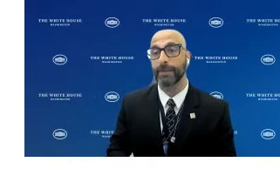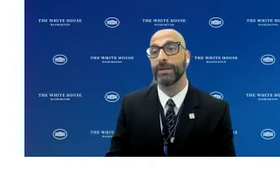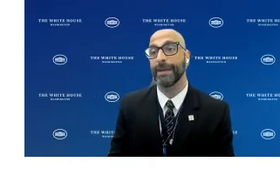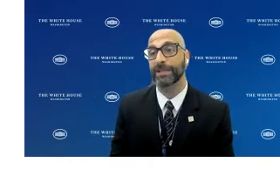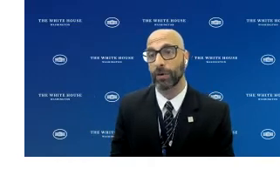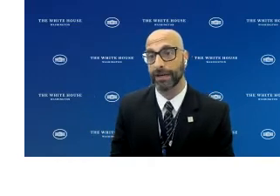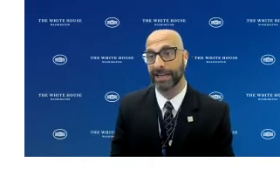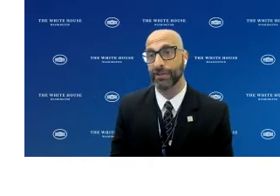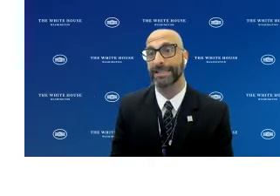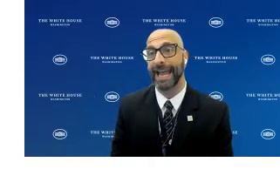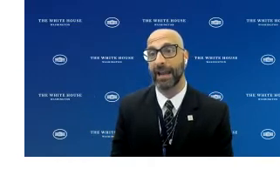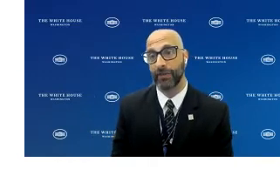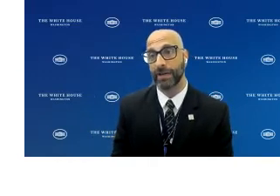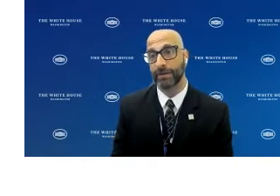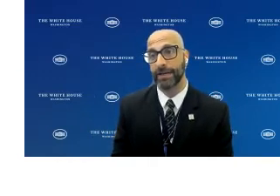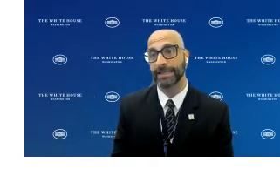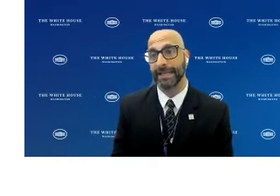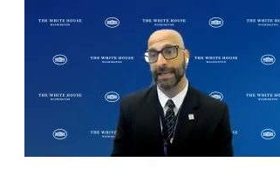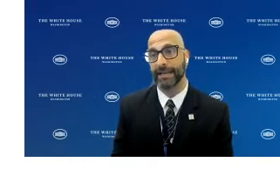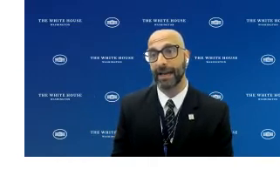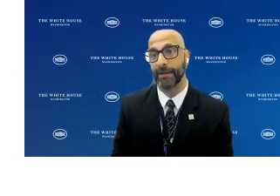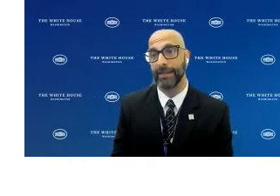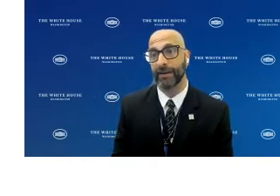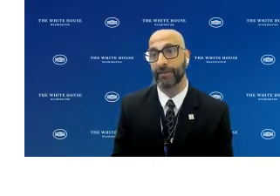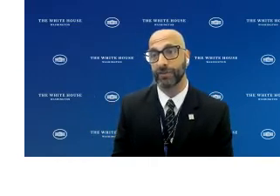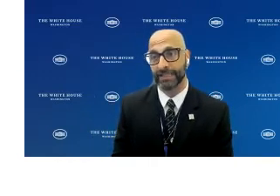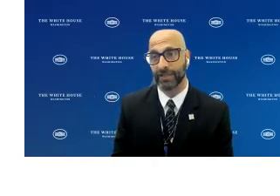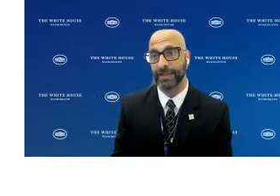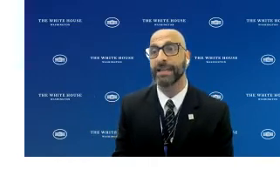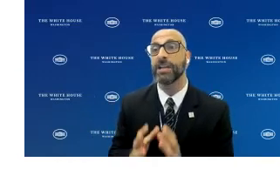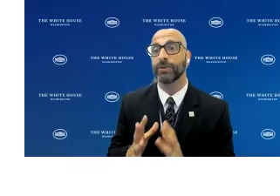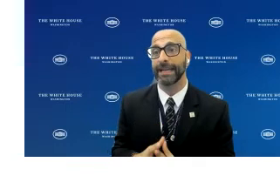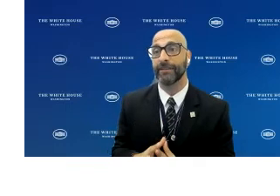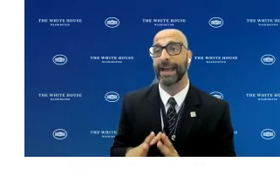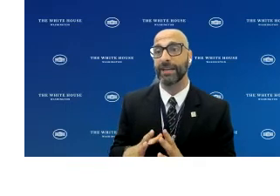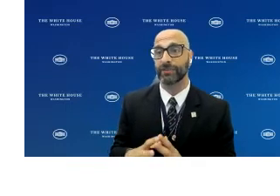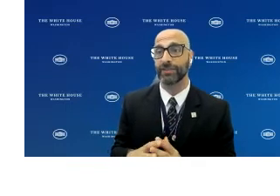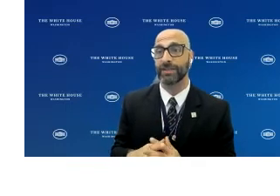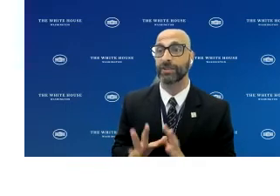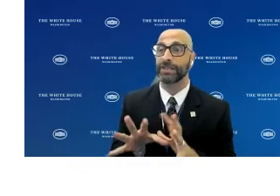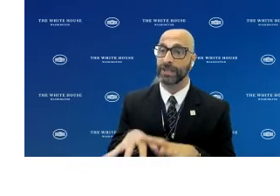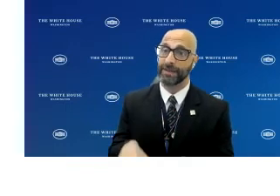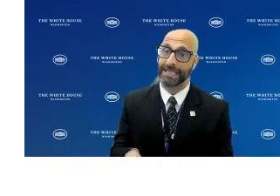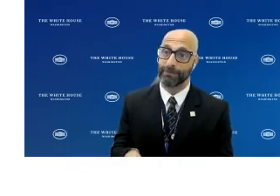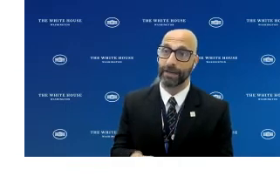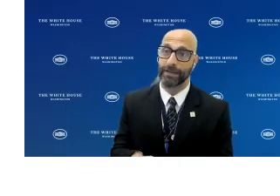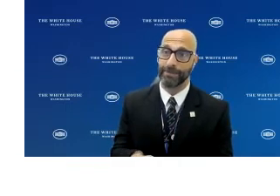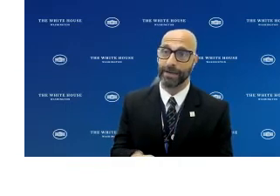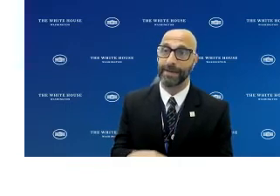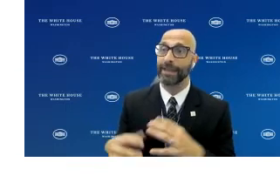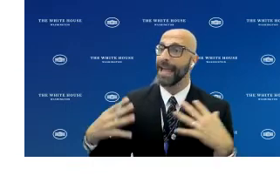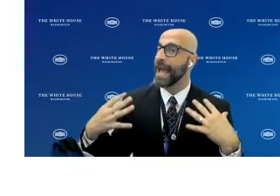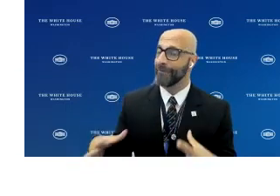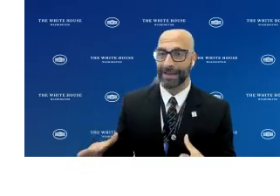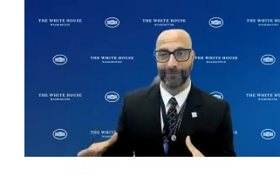jurisdictions to work with community-based organizations and other communities in their jurisdiction to identify interventions to reach even deeper